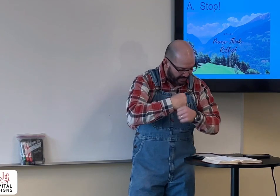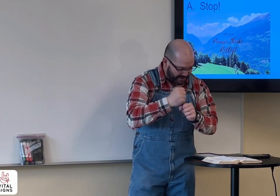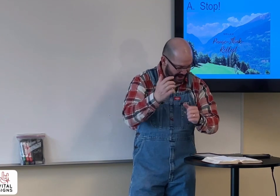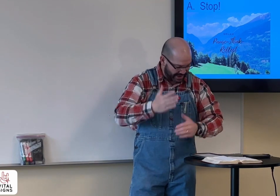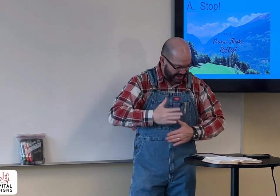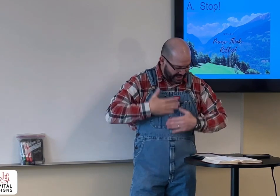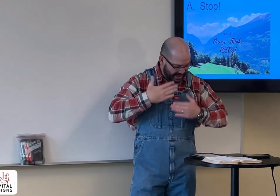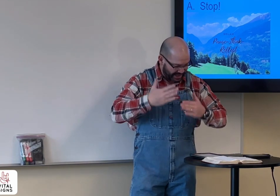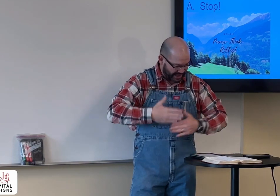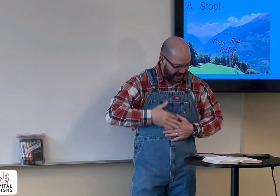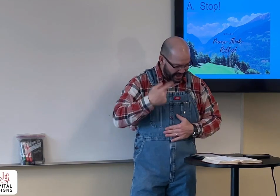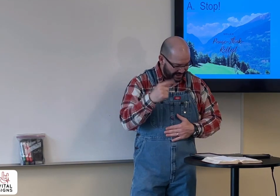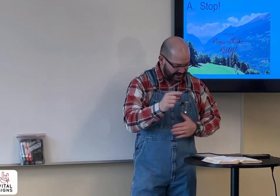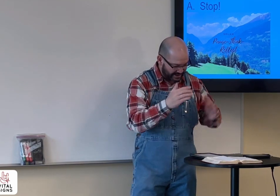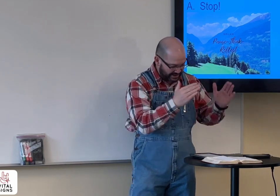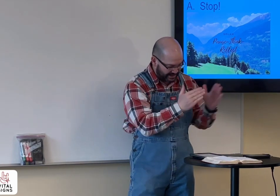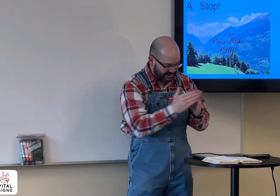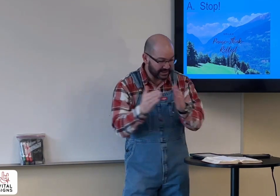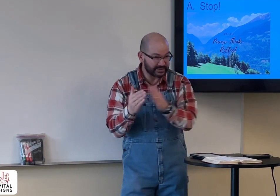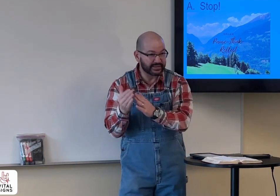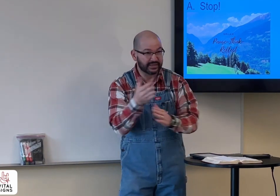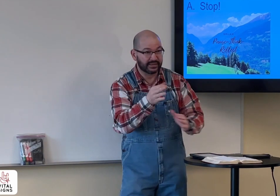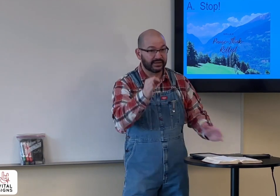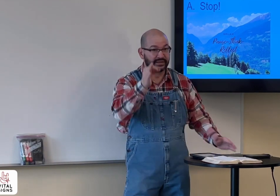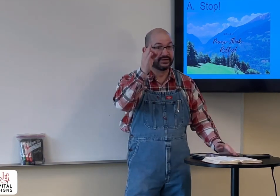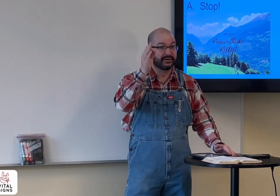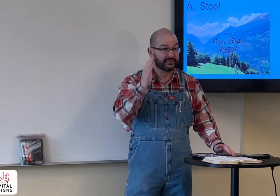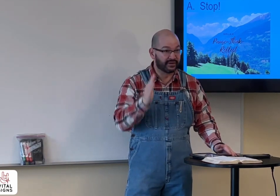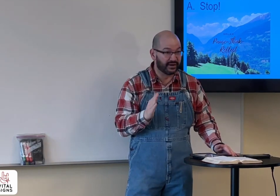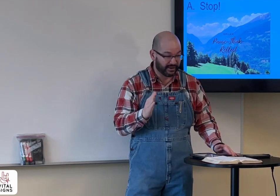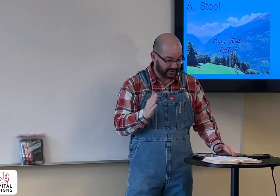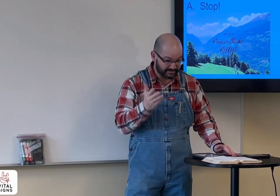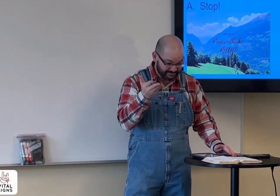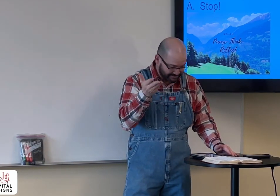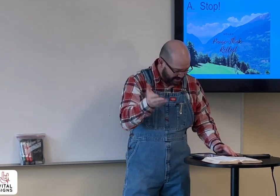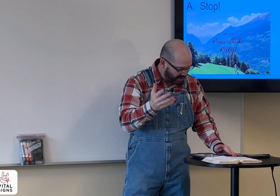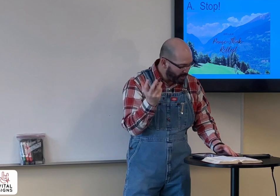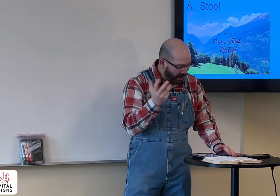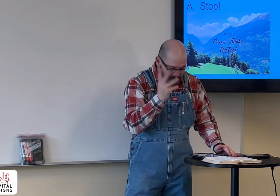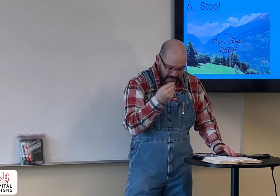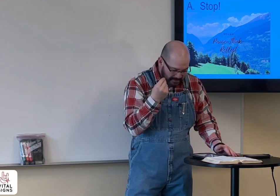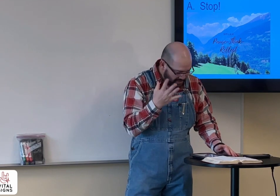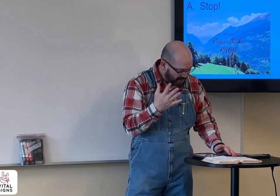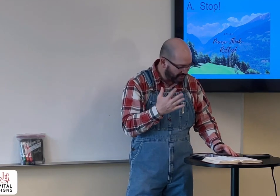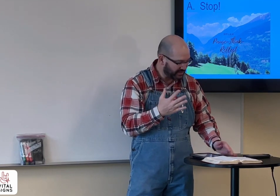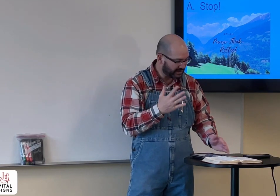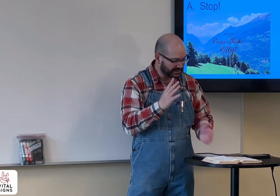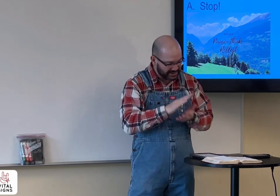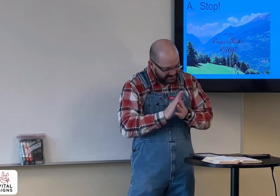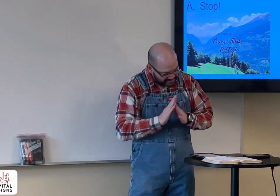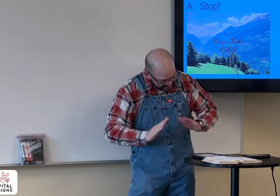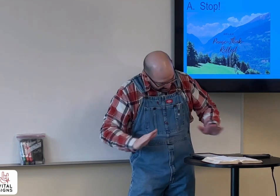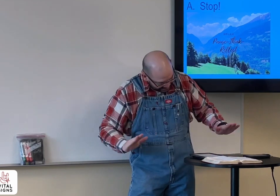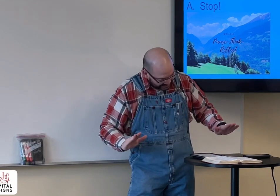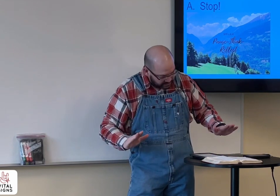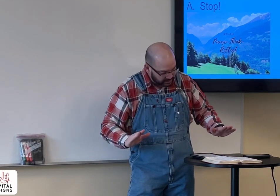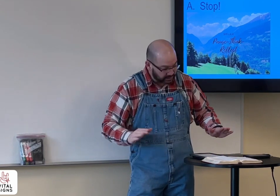the make happy the city of God. Wow, that's beautiful. It's